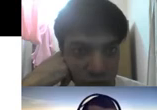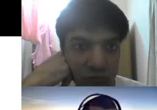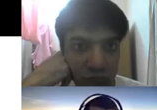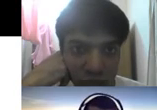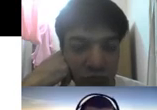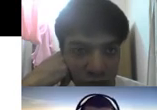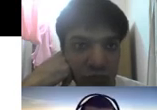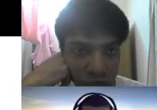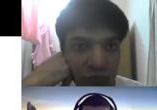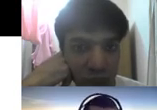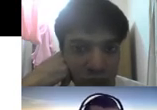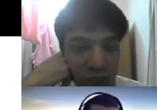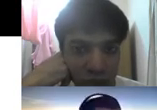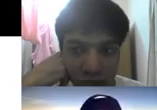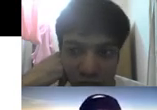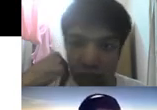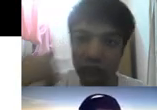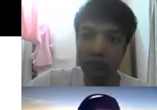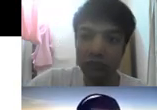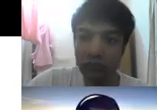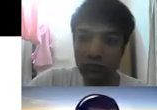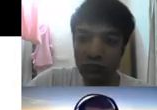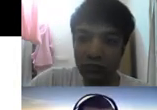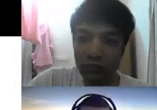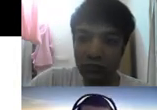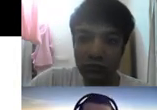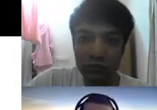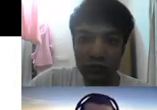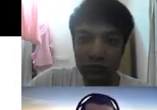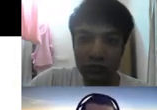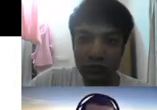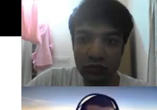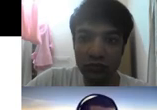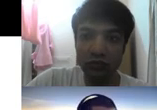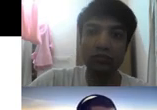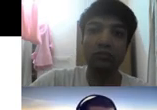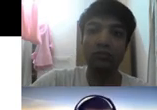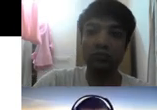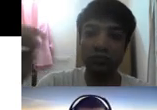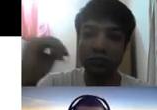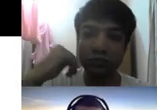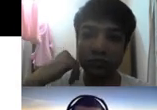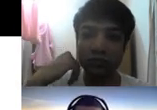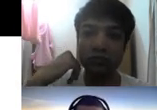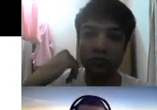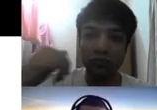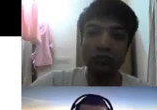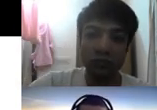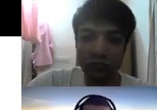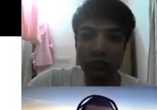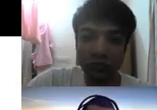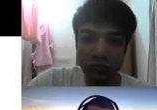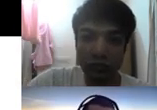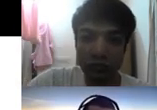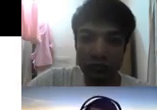in to like a mhm, whatever kind of network, mhm, then it would be good to say, okay, we surpass the previous